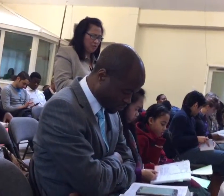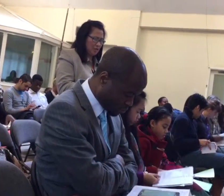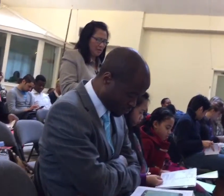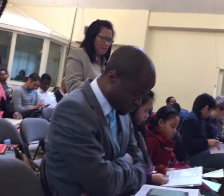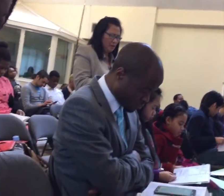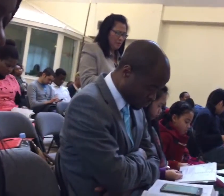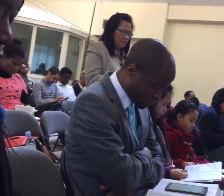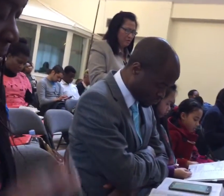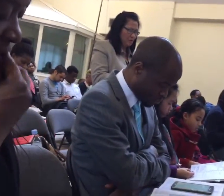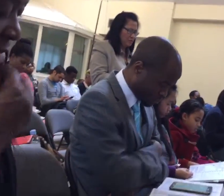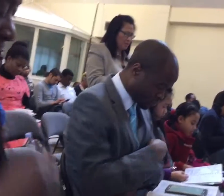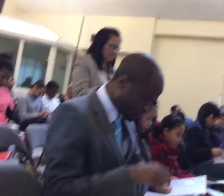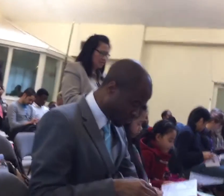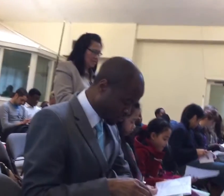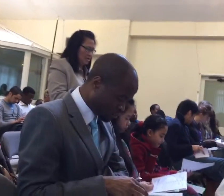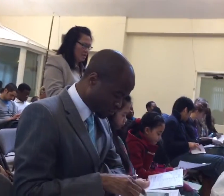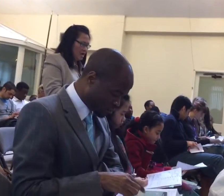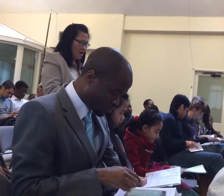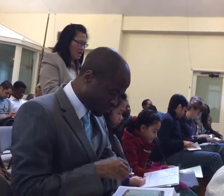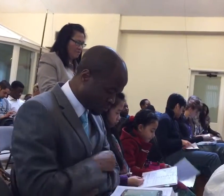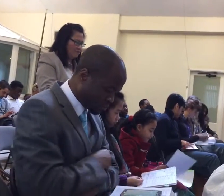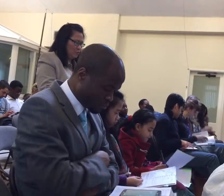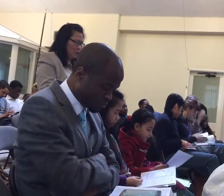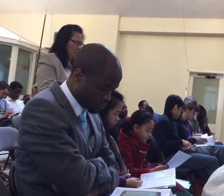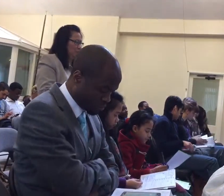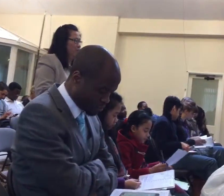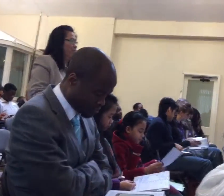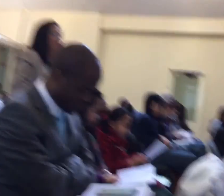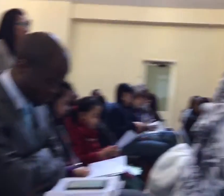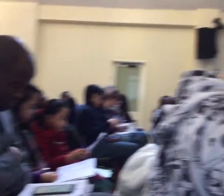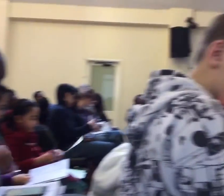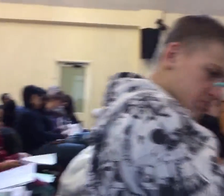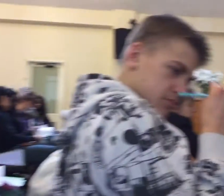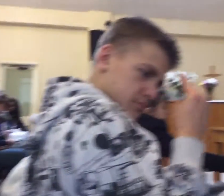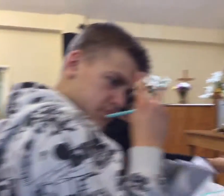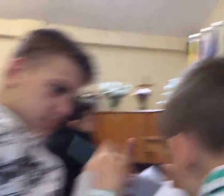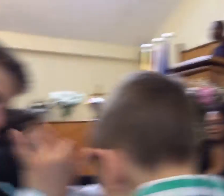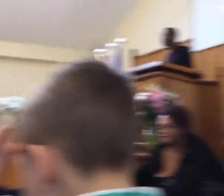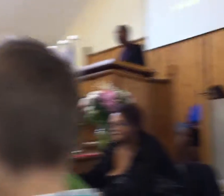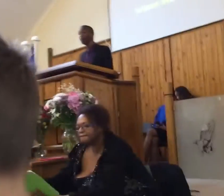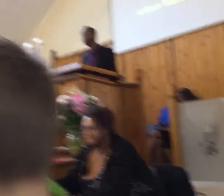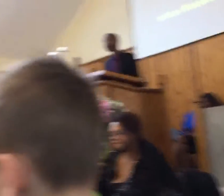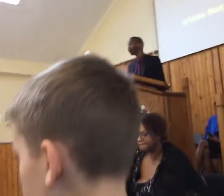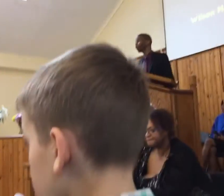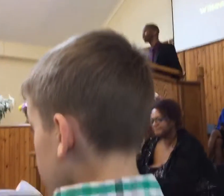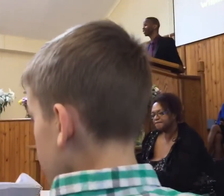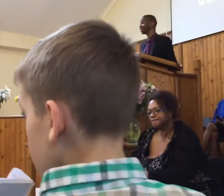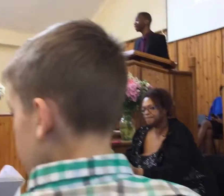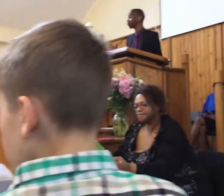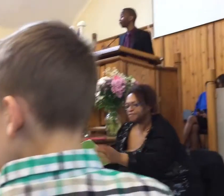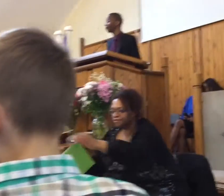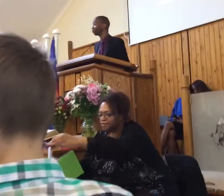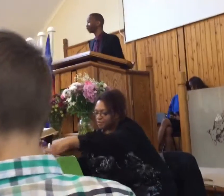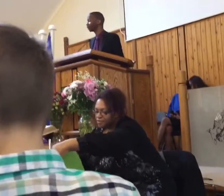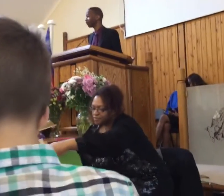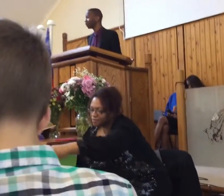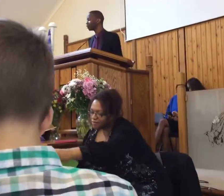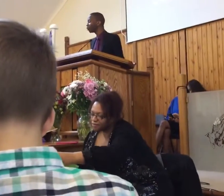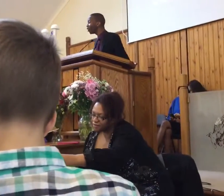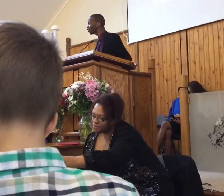years draw nigh, then thou shalt say, I have no pleasure in them. It says, remember your creator in the days of your